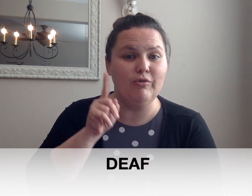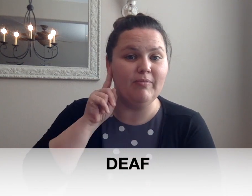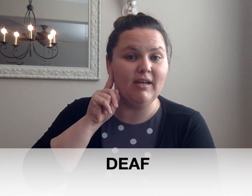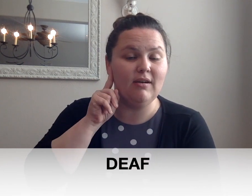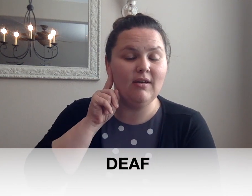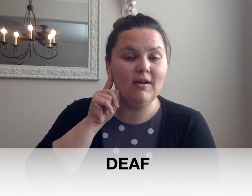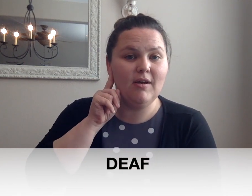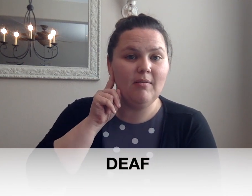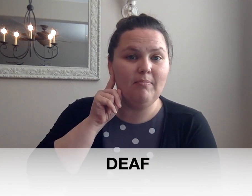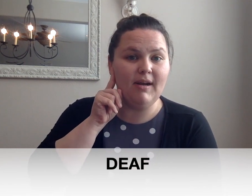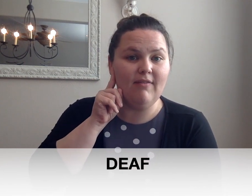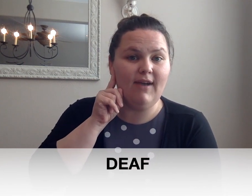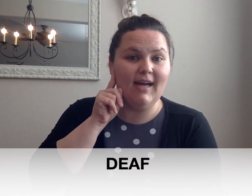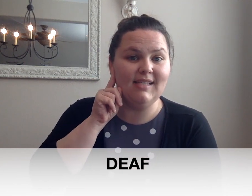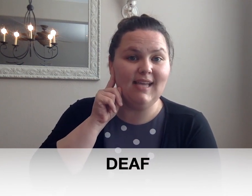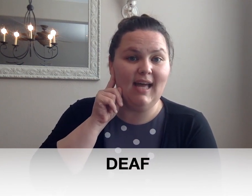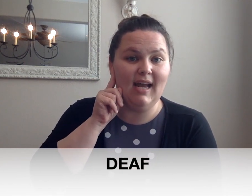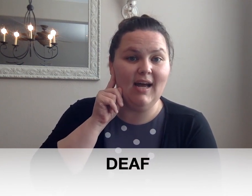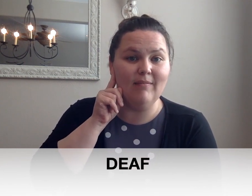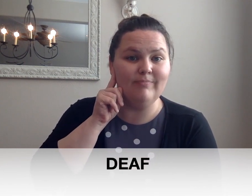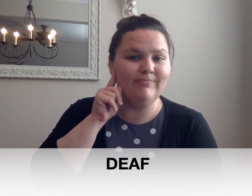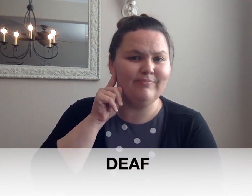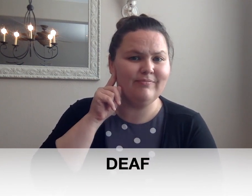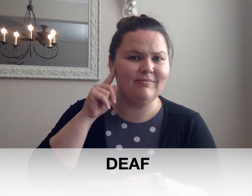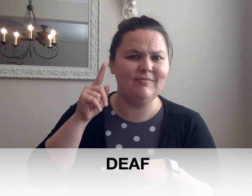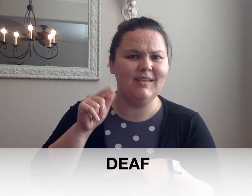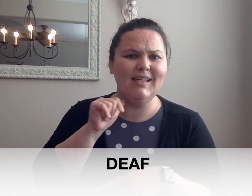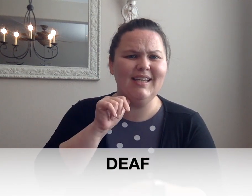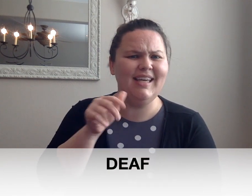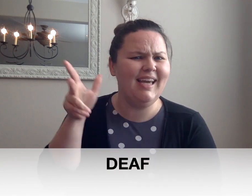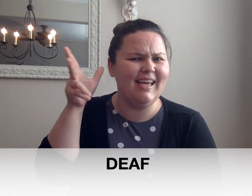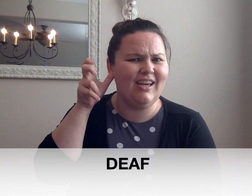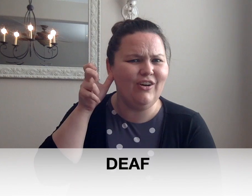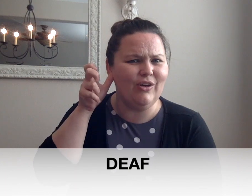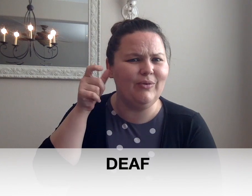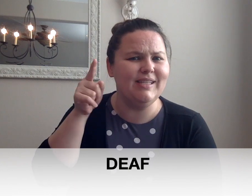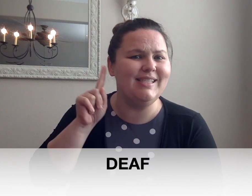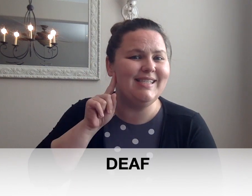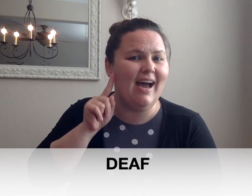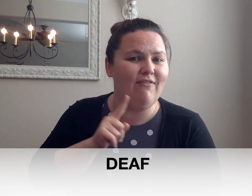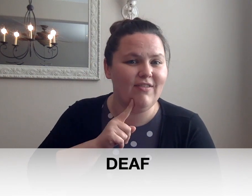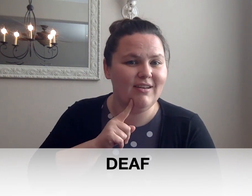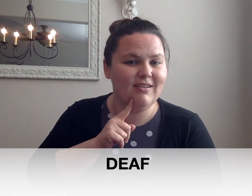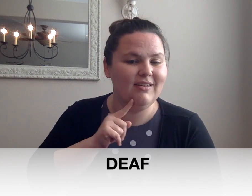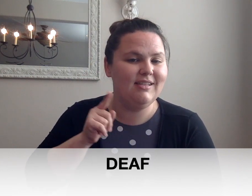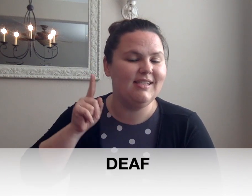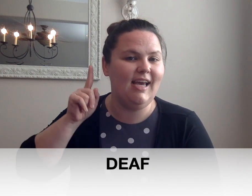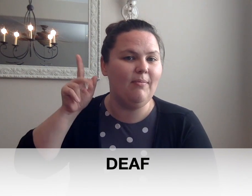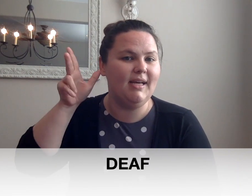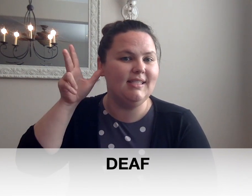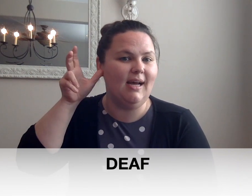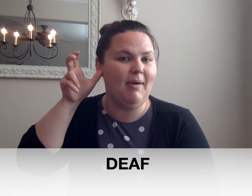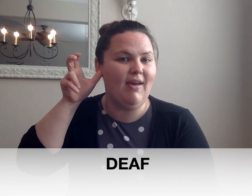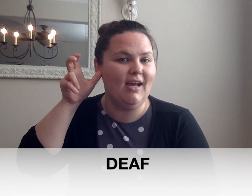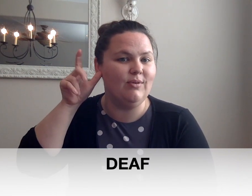movement. But if I said he can't hear you, he's deaf. See how because my hand was